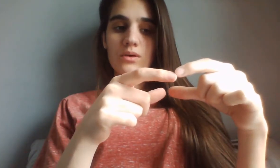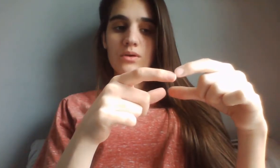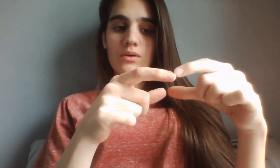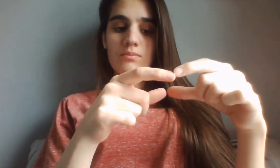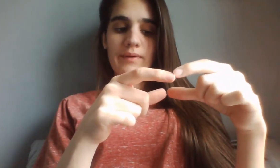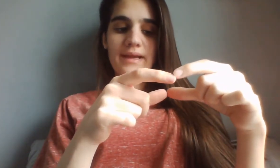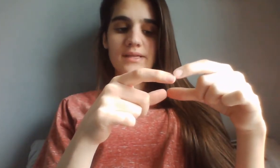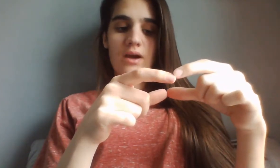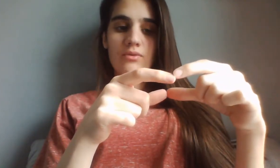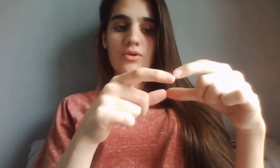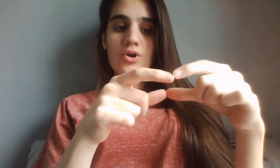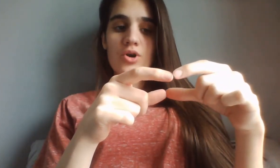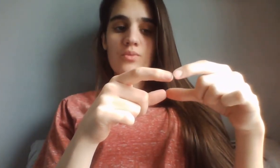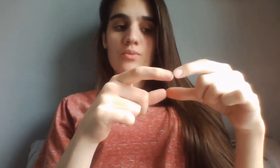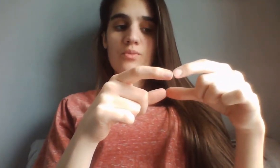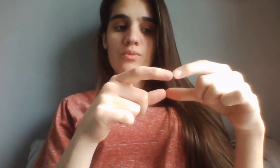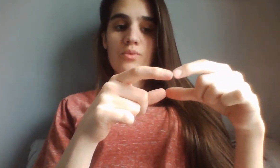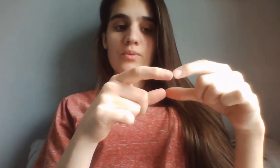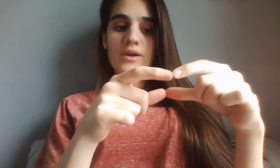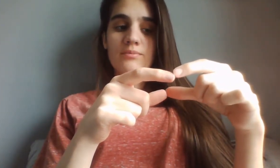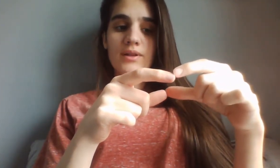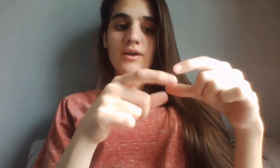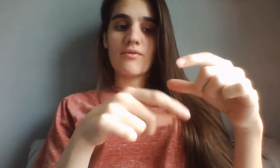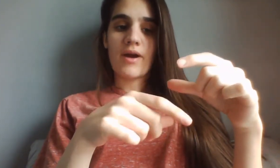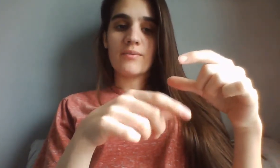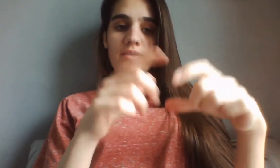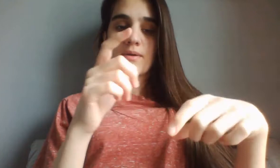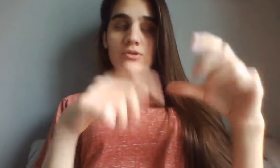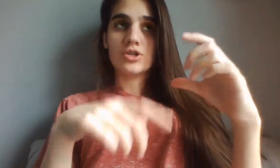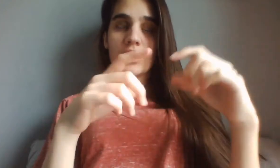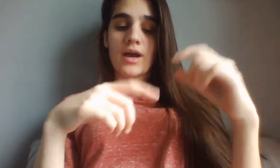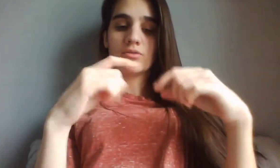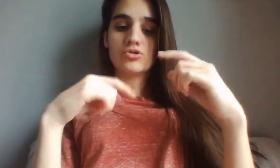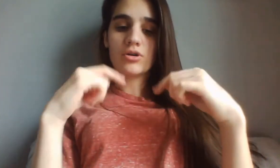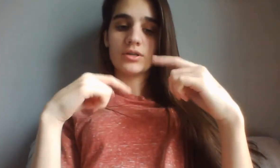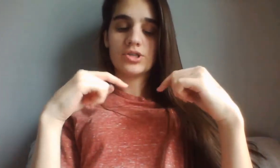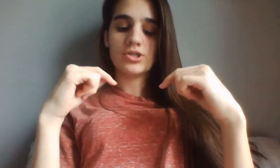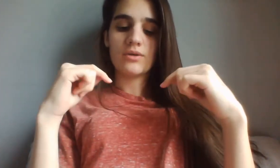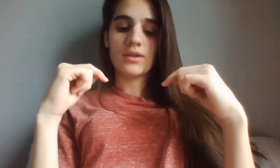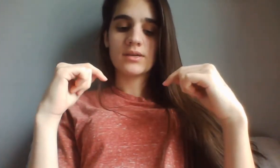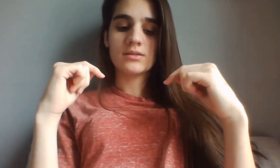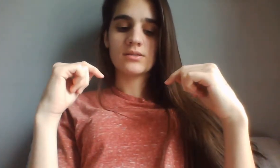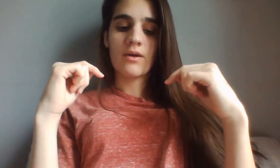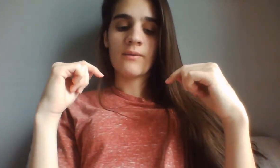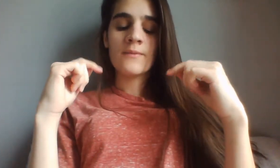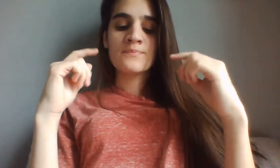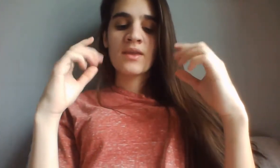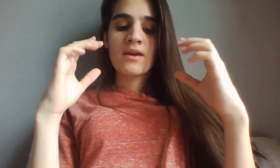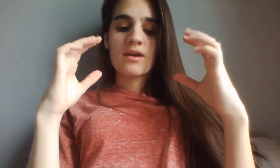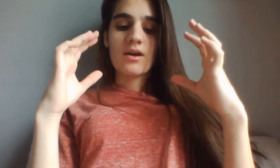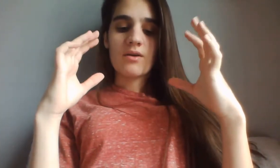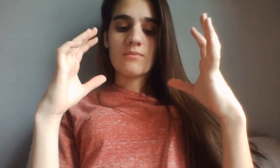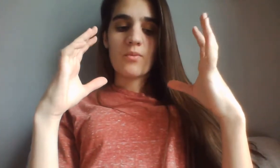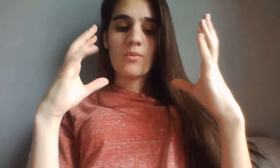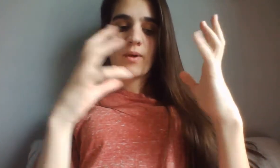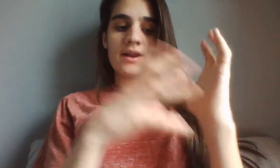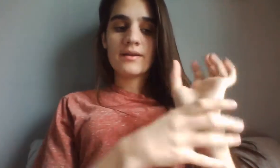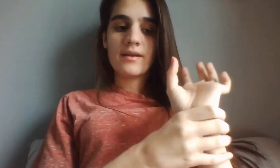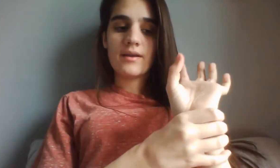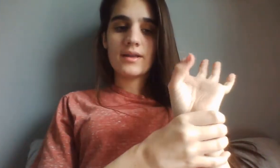the breakdown, we could play around with emotion and how strongly she showed this. So when